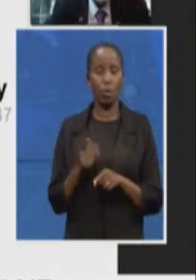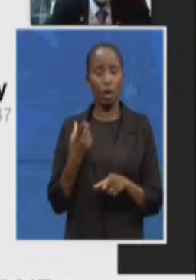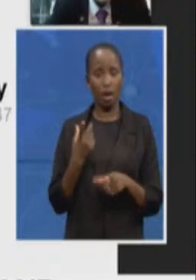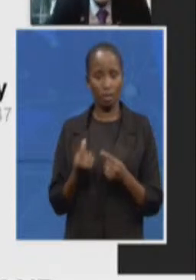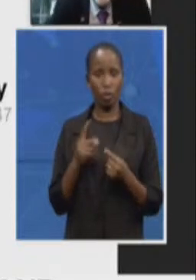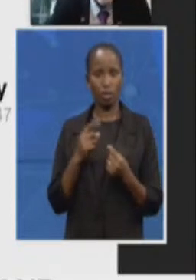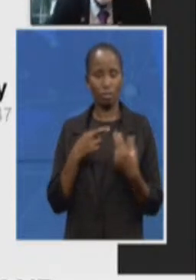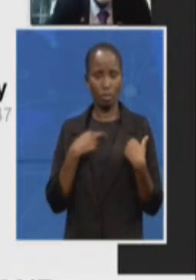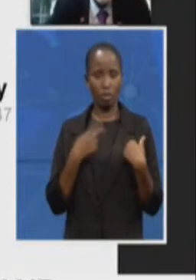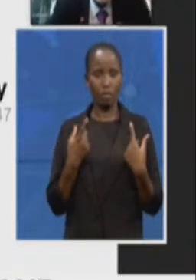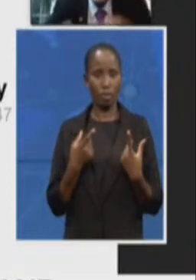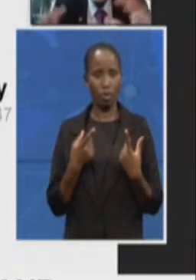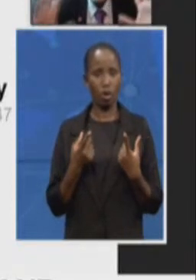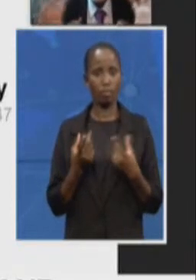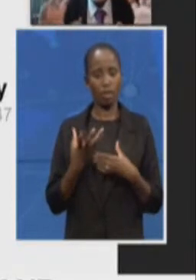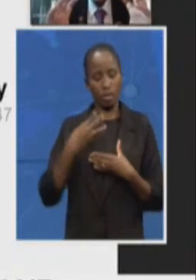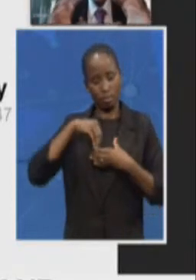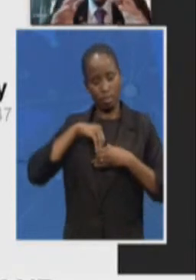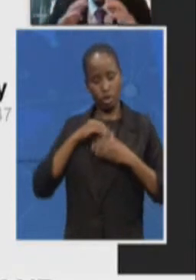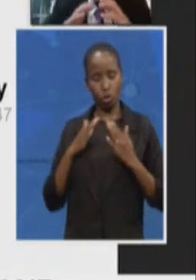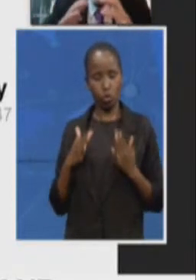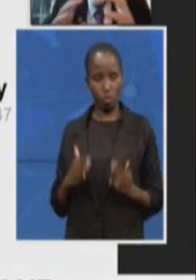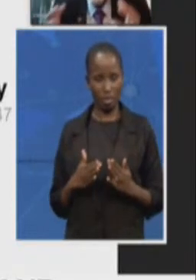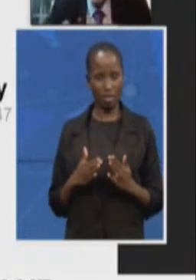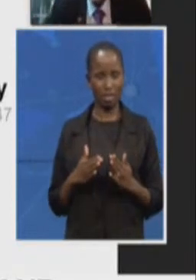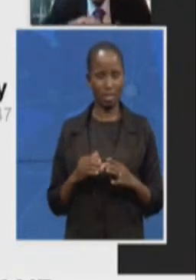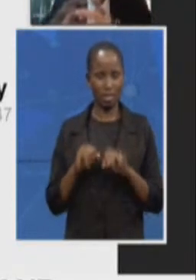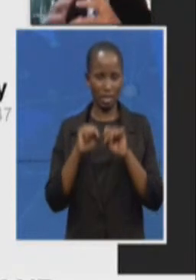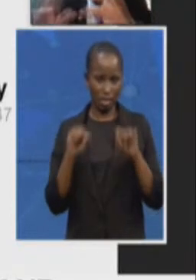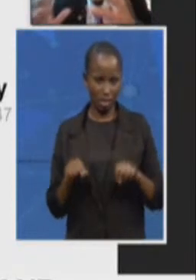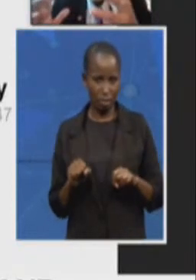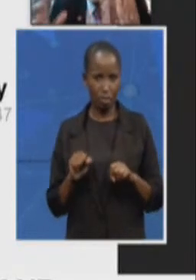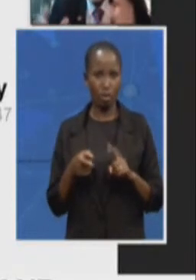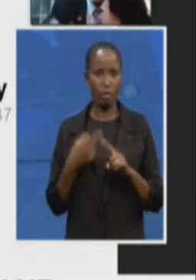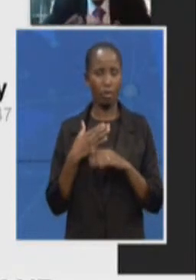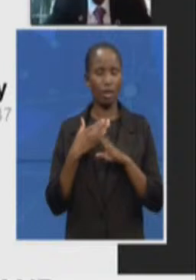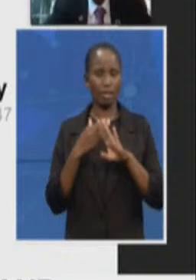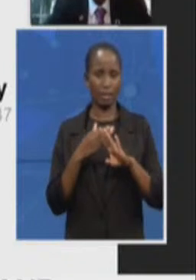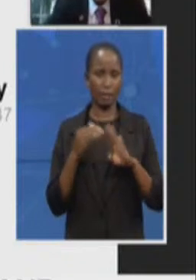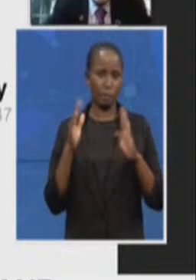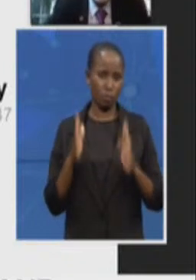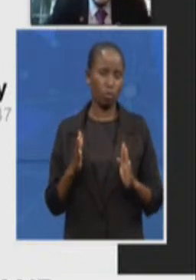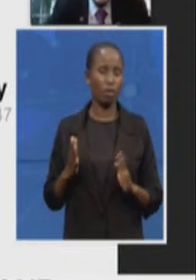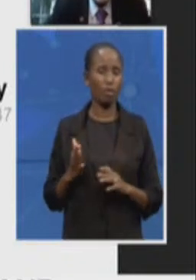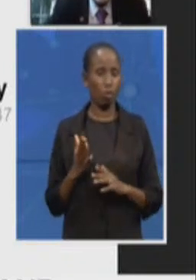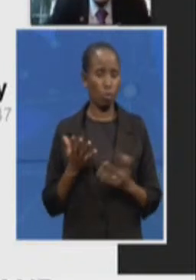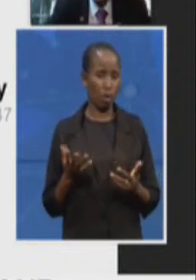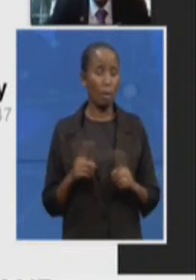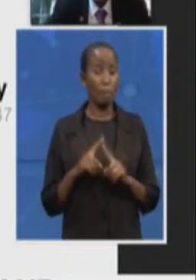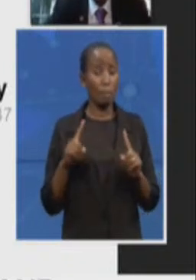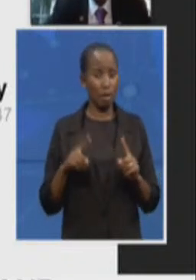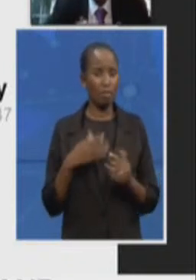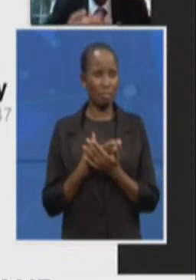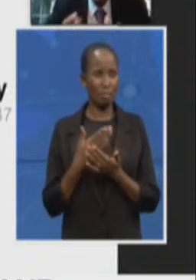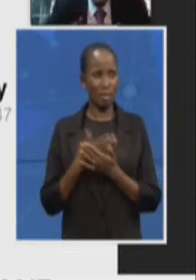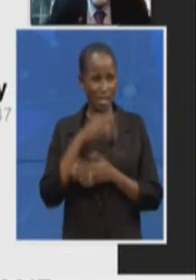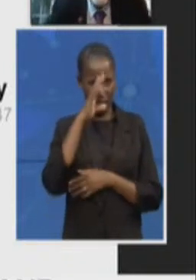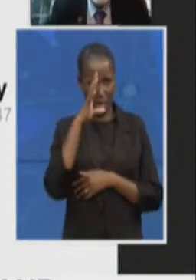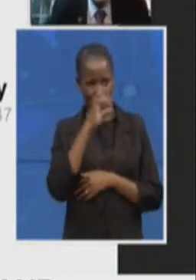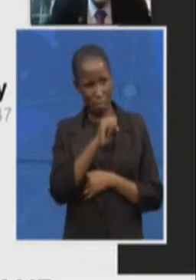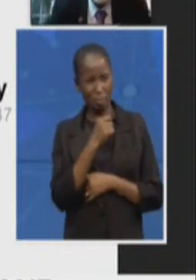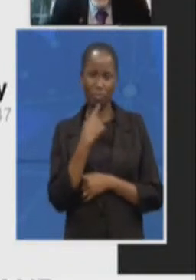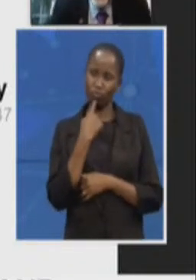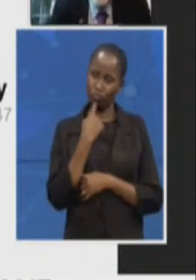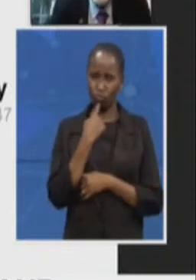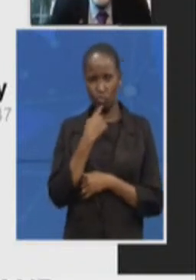partial escape from antibodies. So we can predict this or put it together a scenario based on what we are